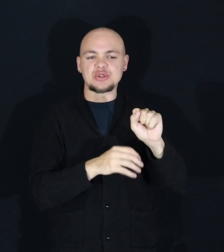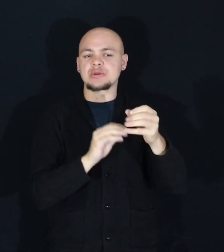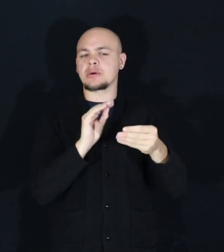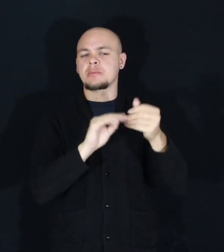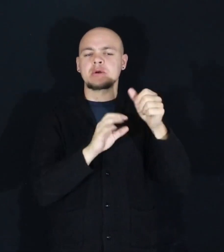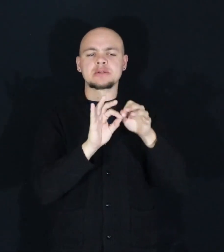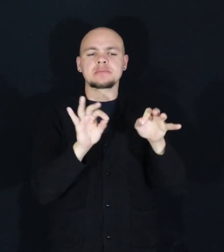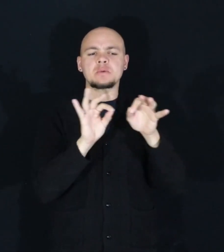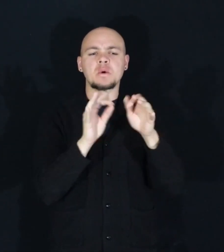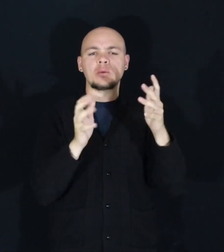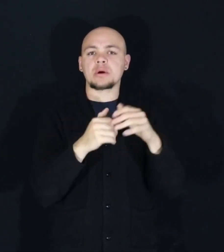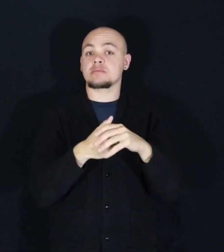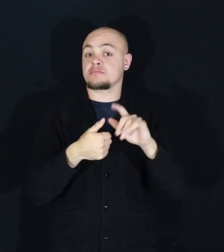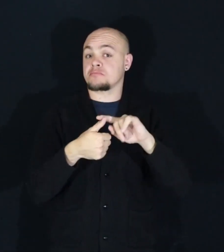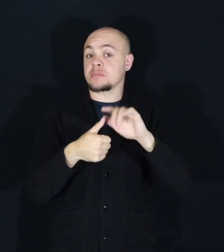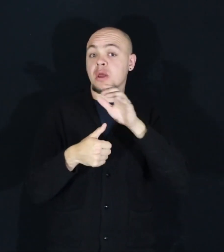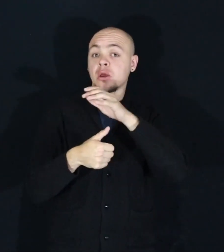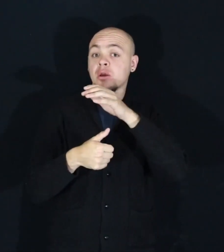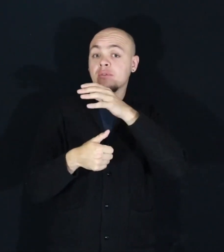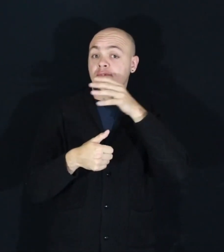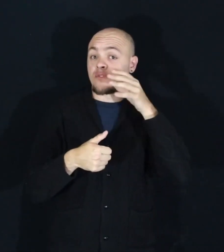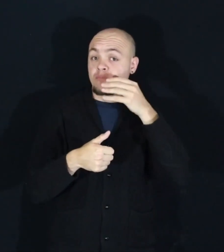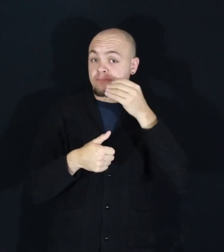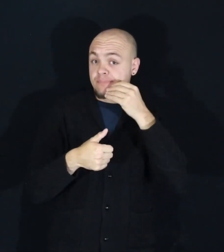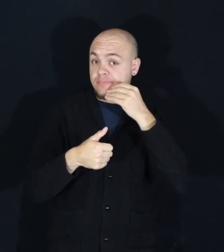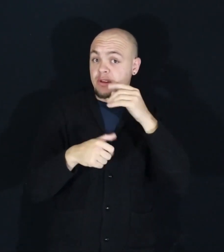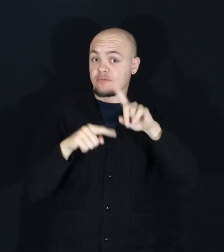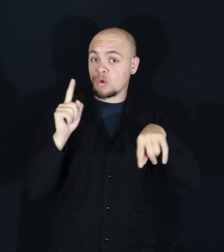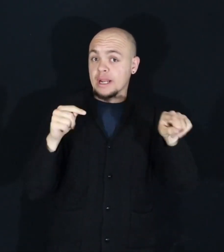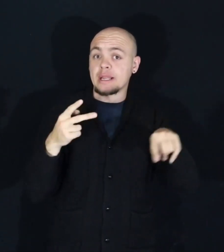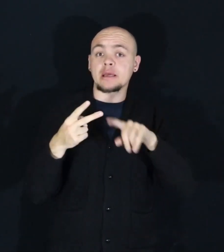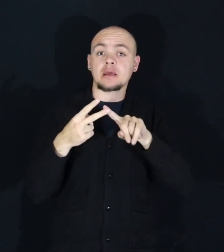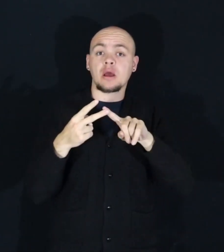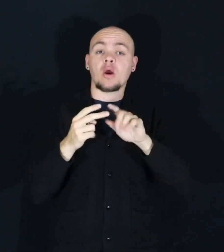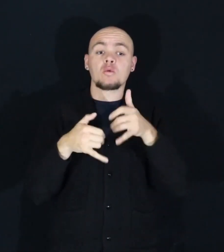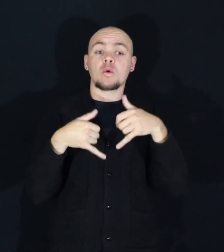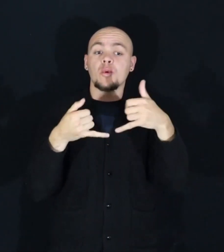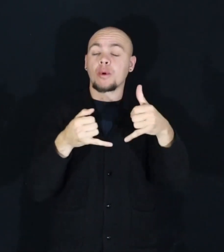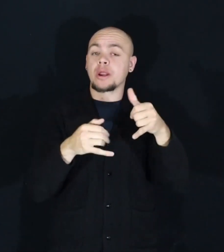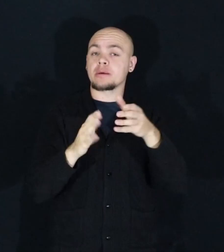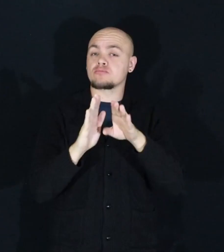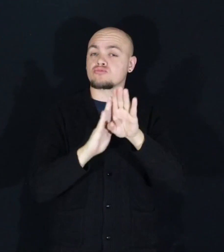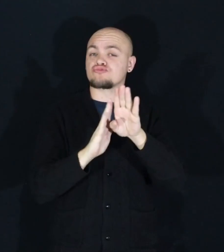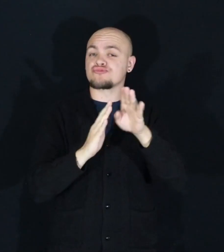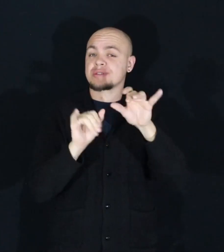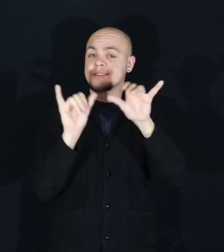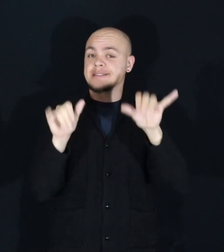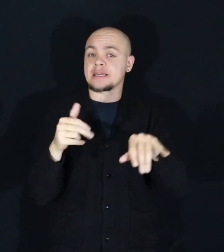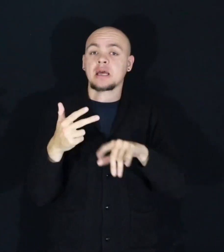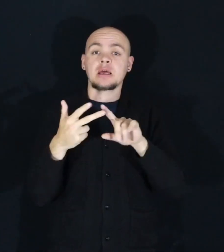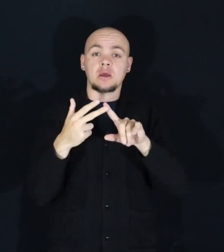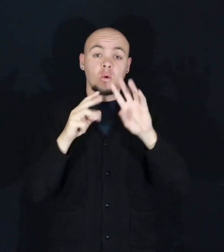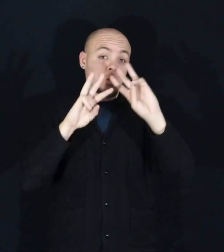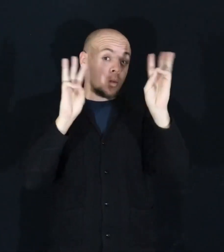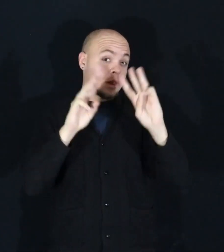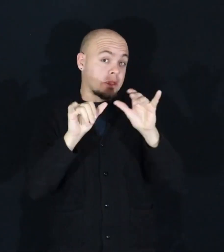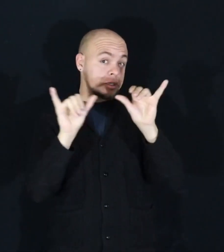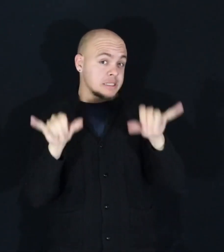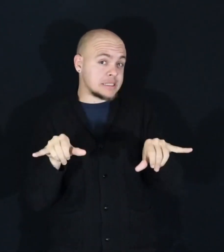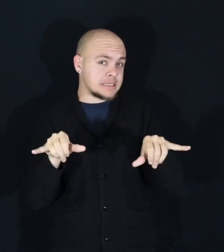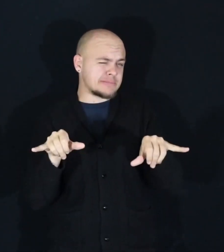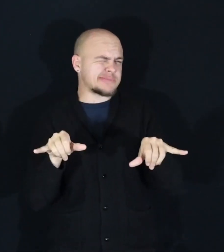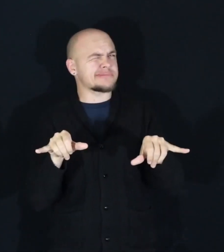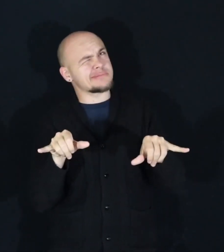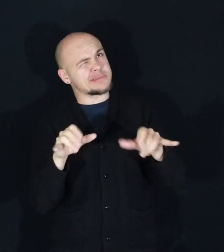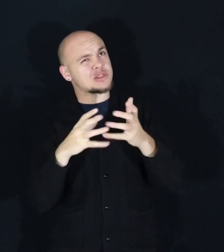was great. Variety of crops? Good. Rewarding progression system? Good. Dynamic weather system? Too much work. So